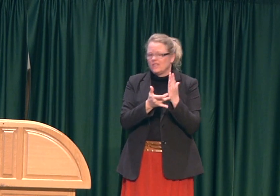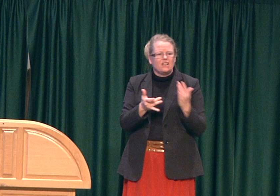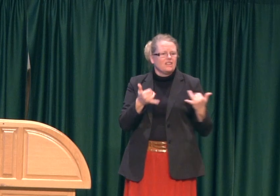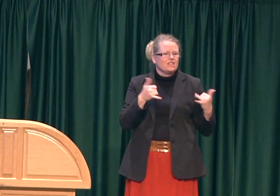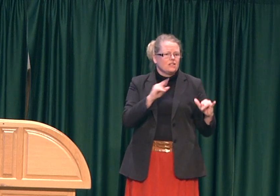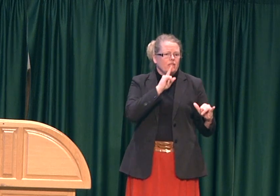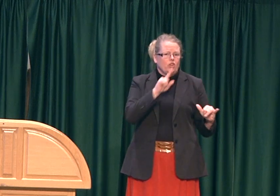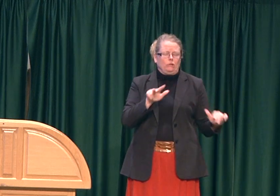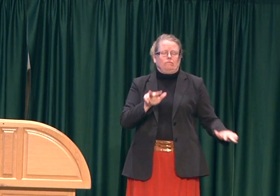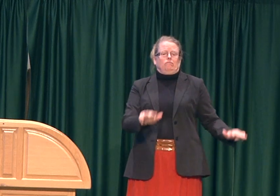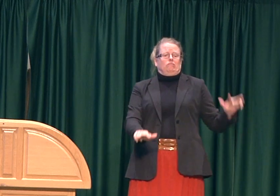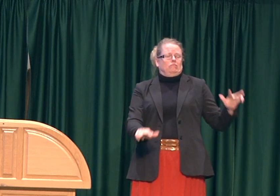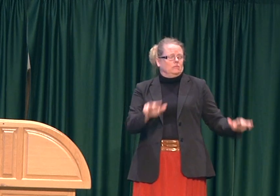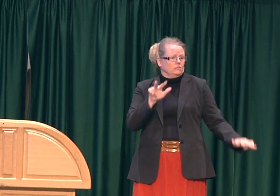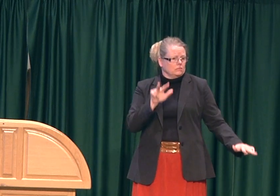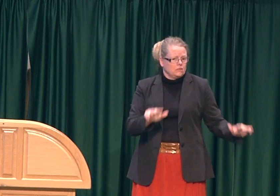it's relatively new technology.